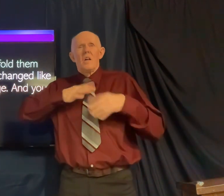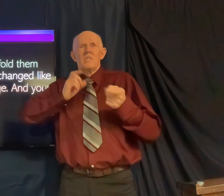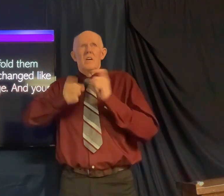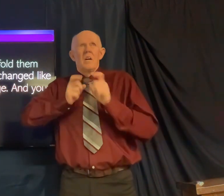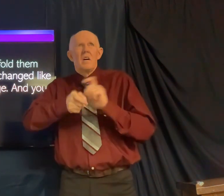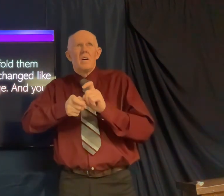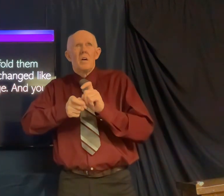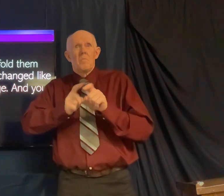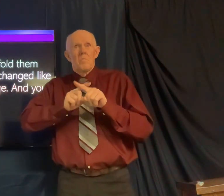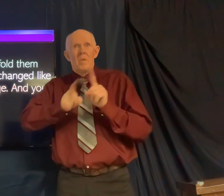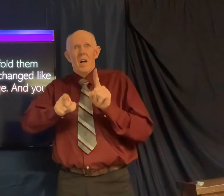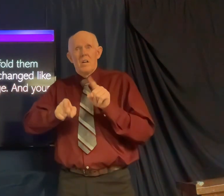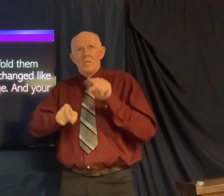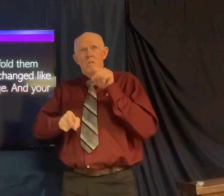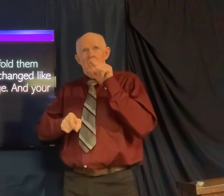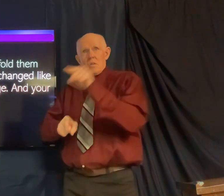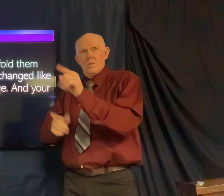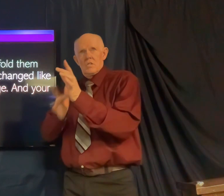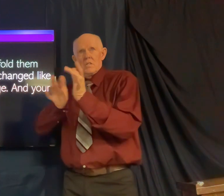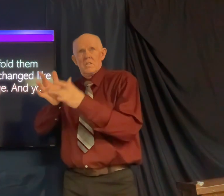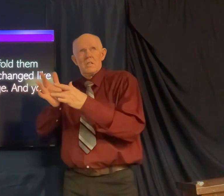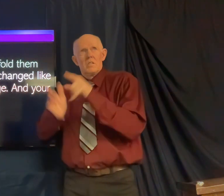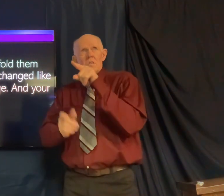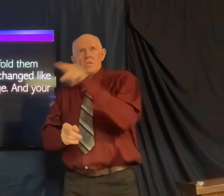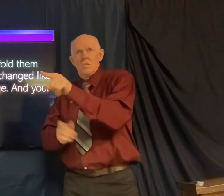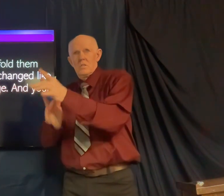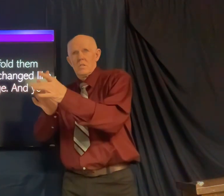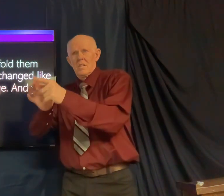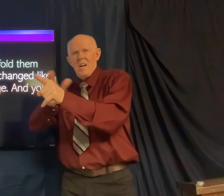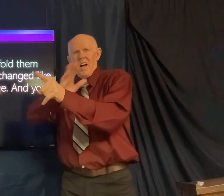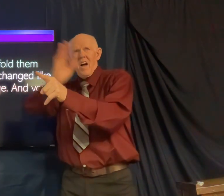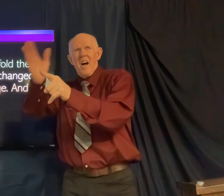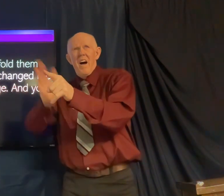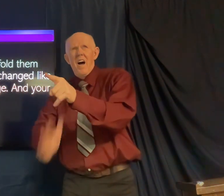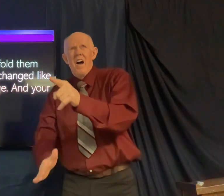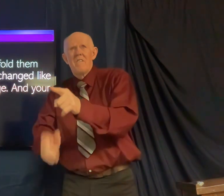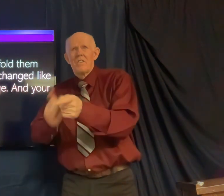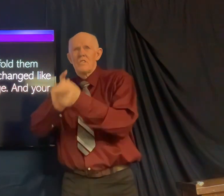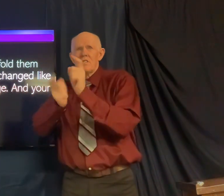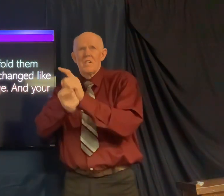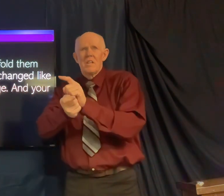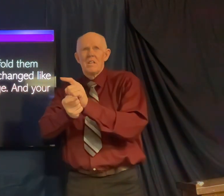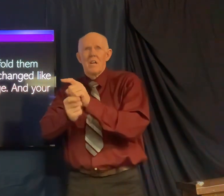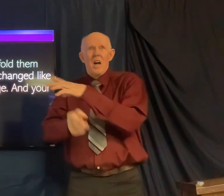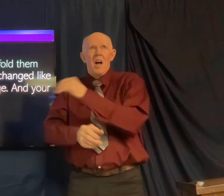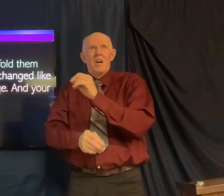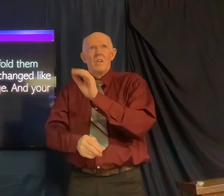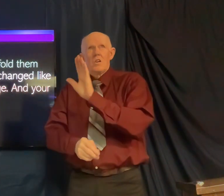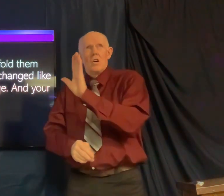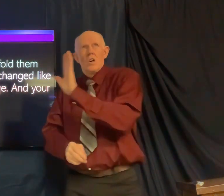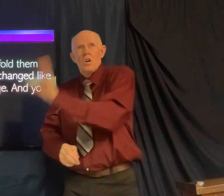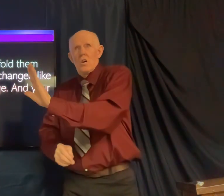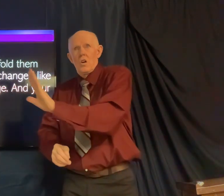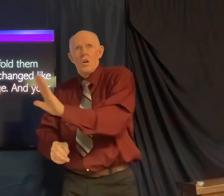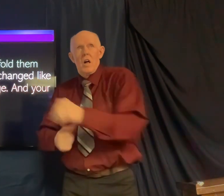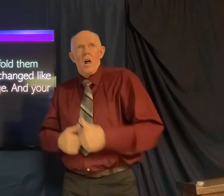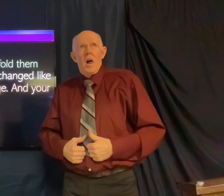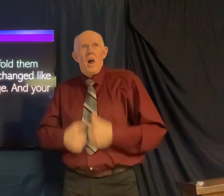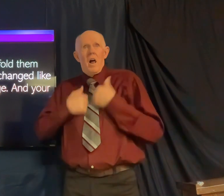changed like clothes. But you, Jesus, never change, and your